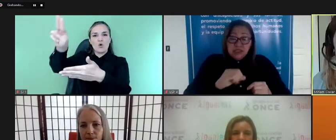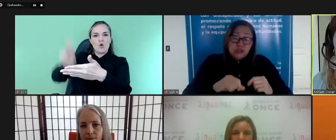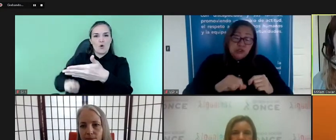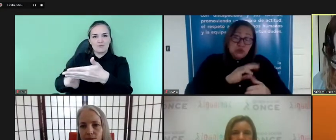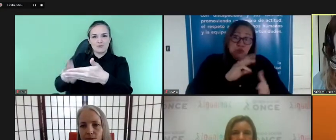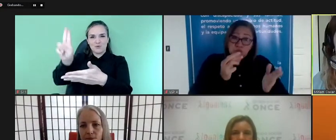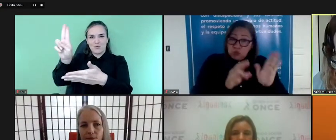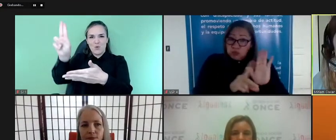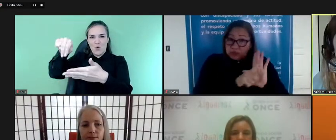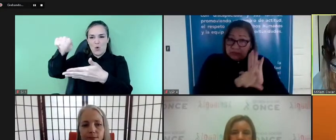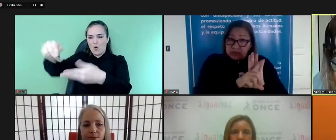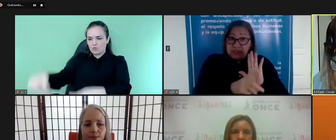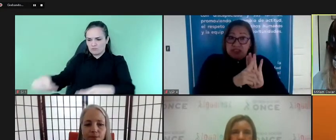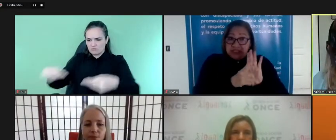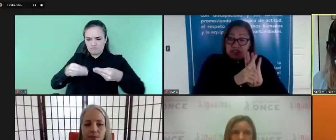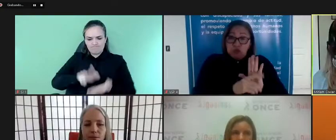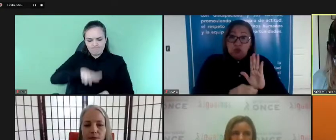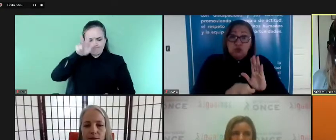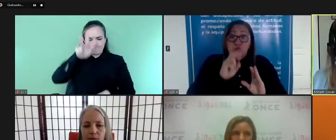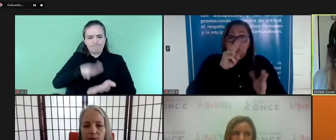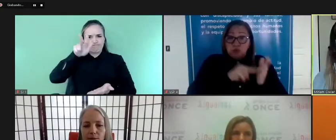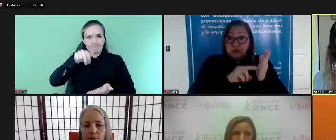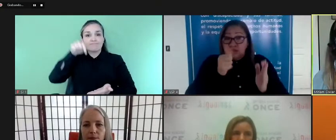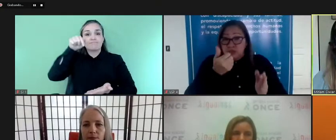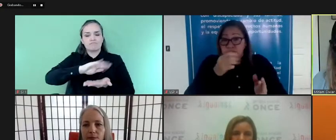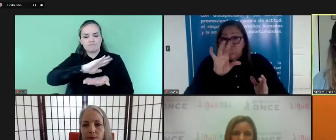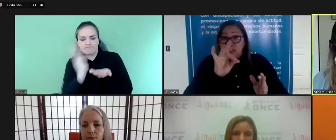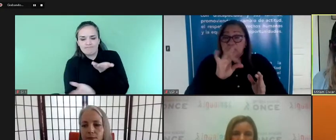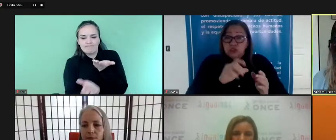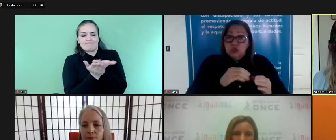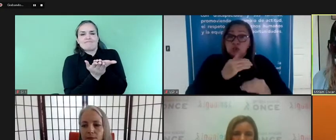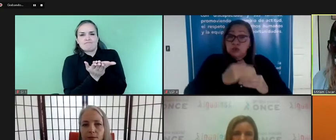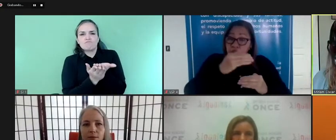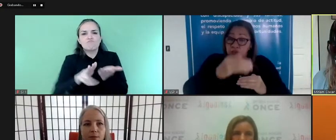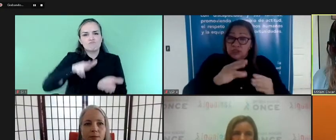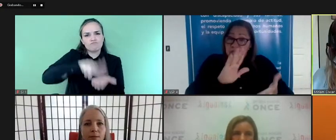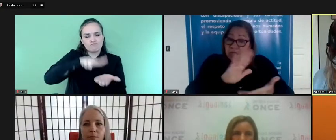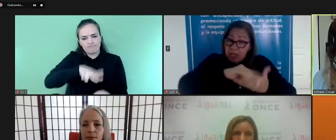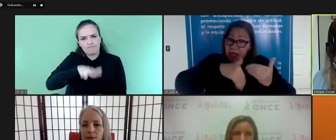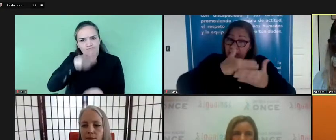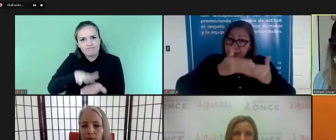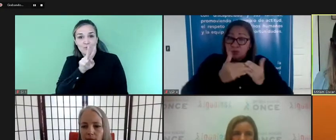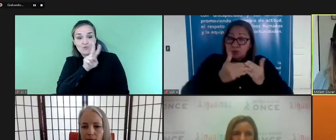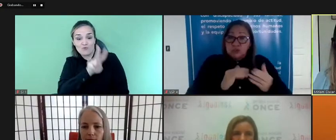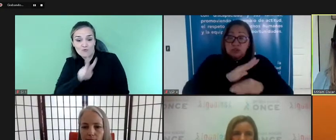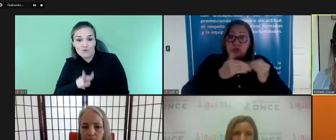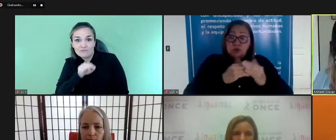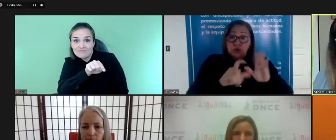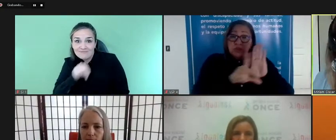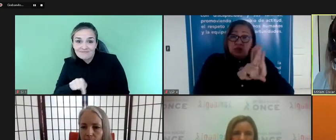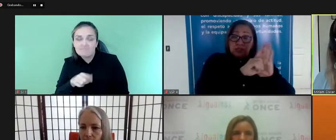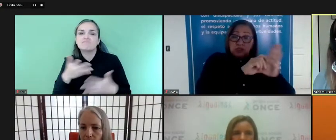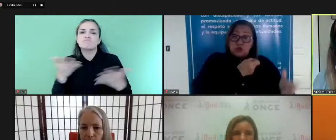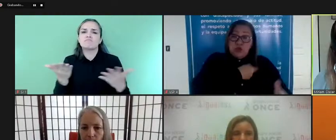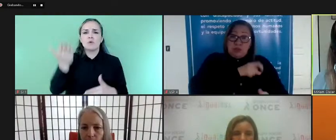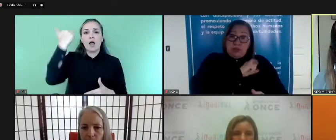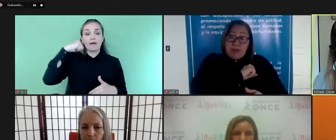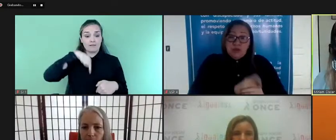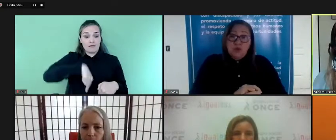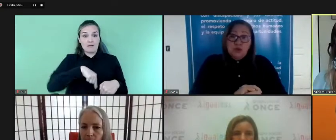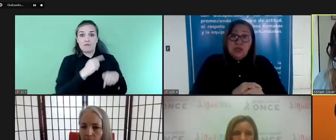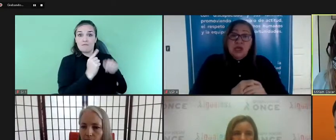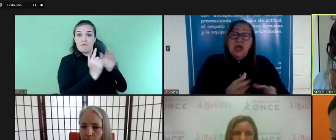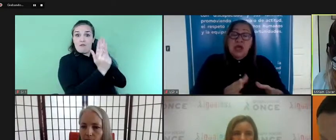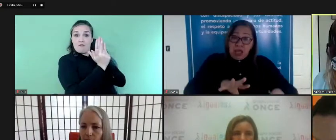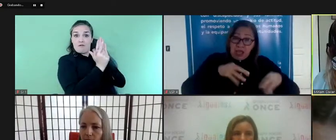persons with disabilities and their protocol of ratification in 2008 we have proceeded to the harmonization of all of the spanish